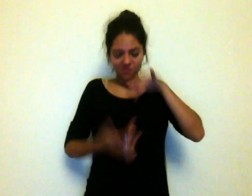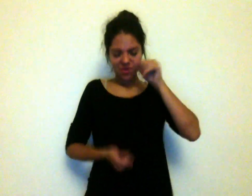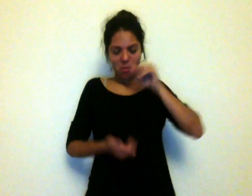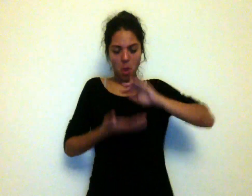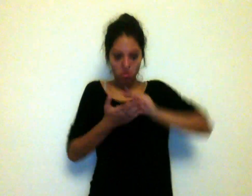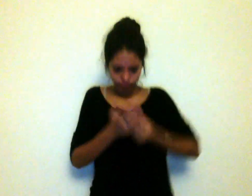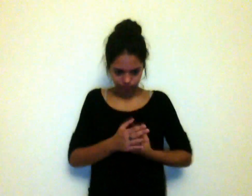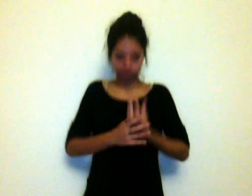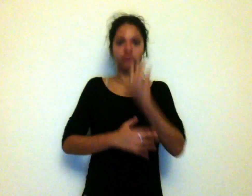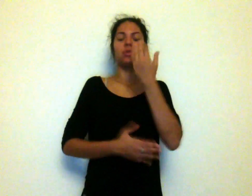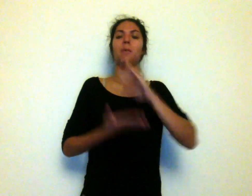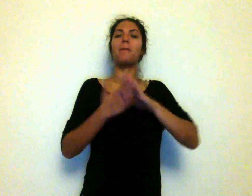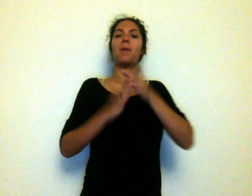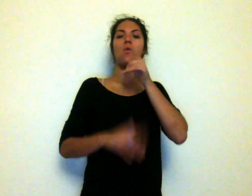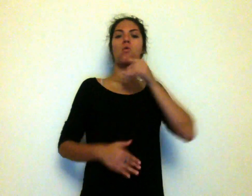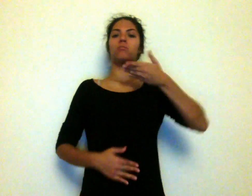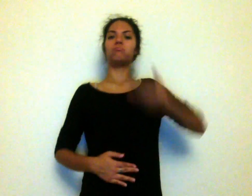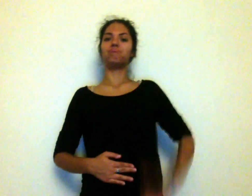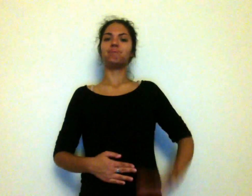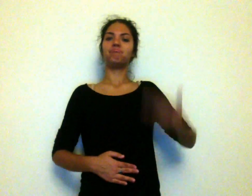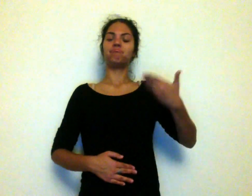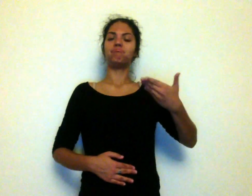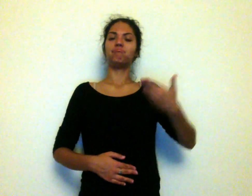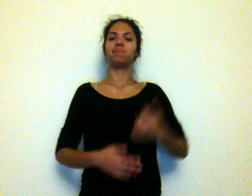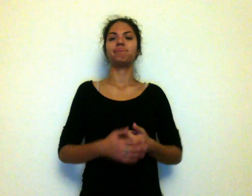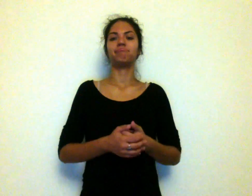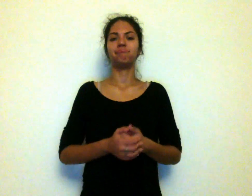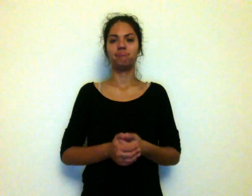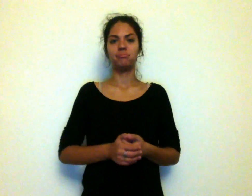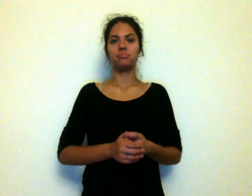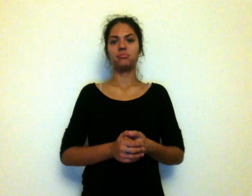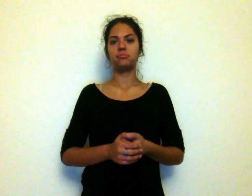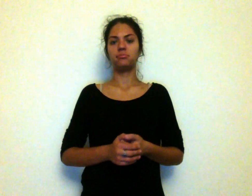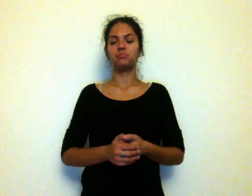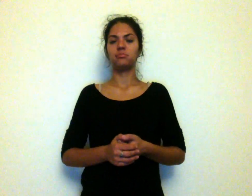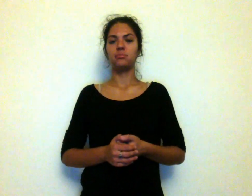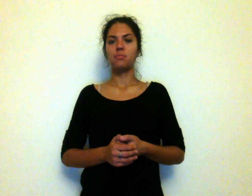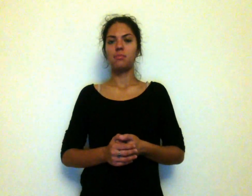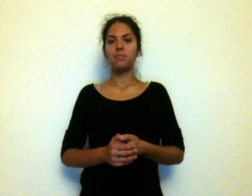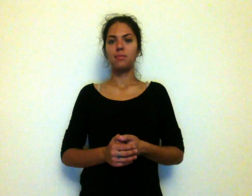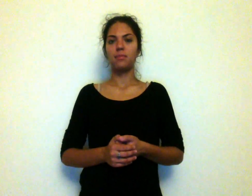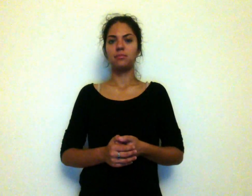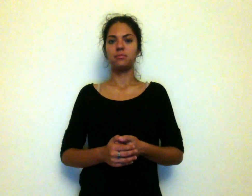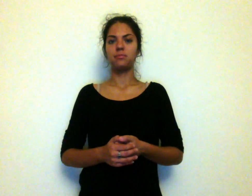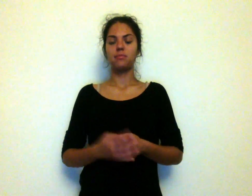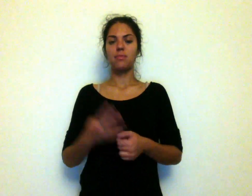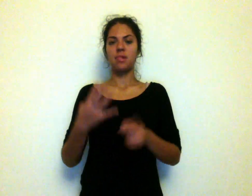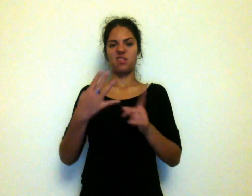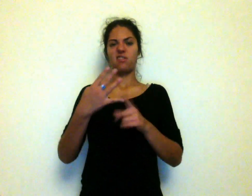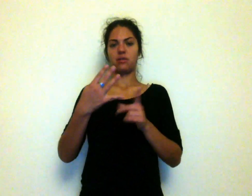So there's an invisible essence in you that makes you into this cosmic scene of one